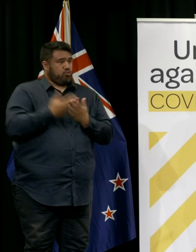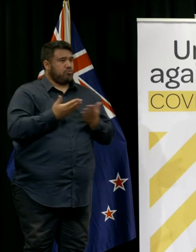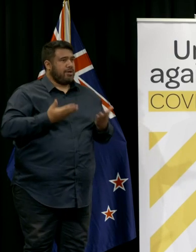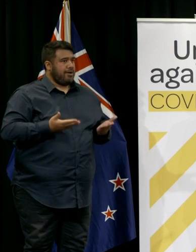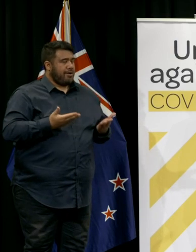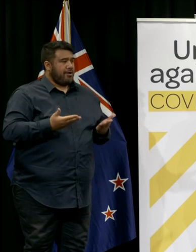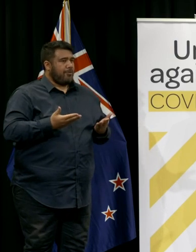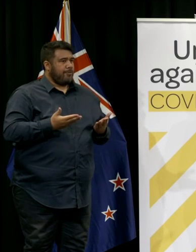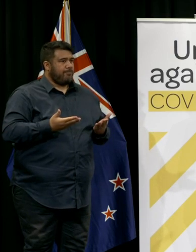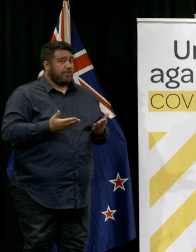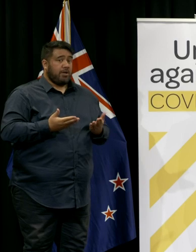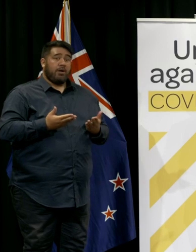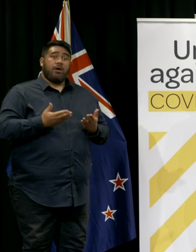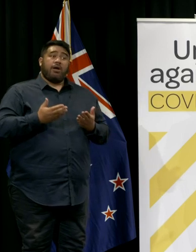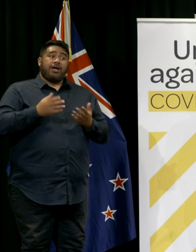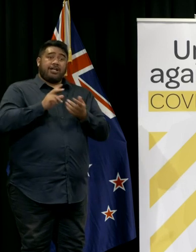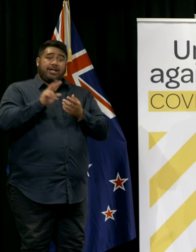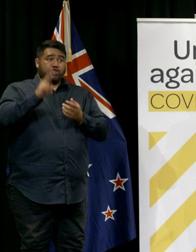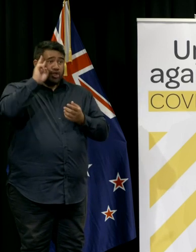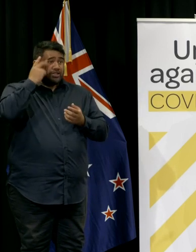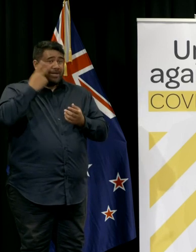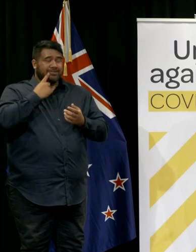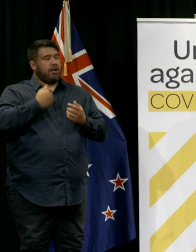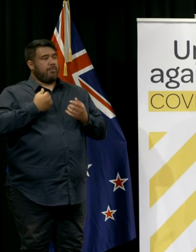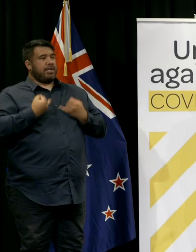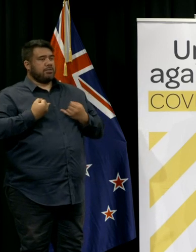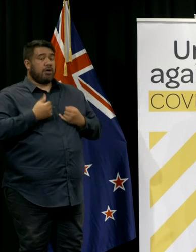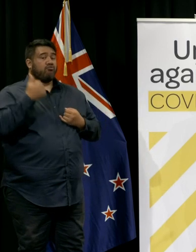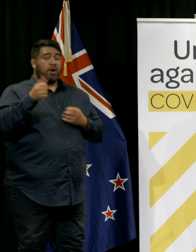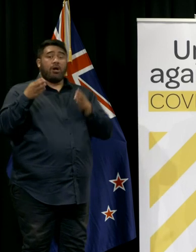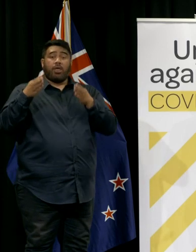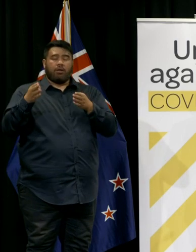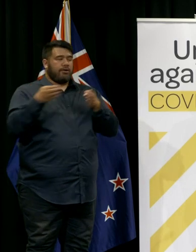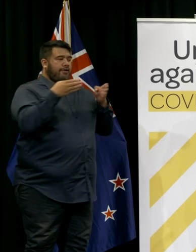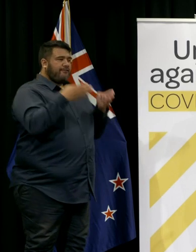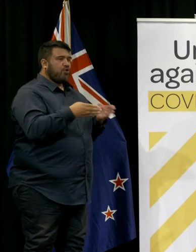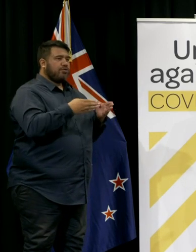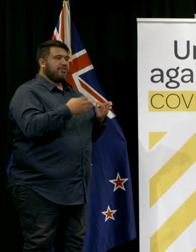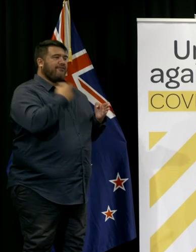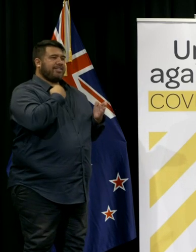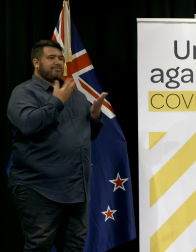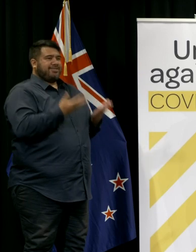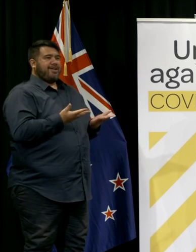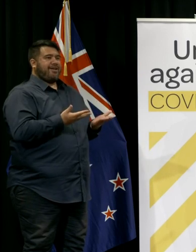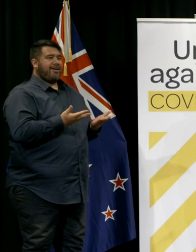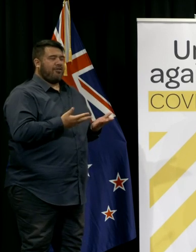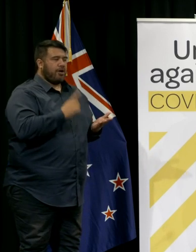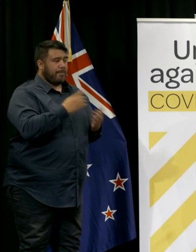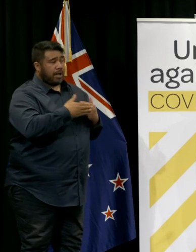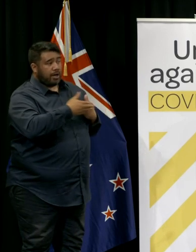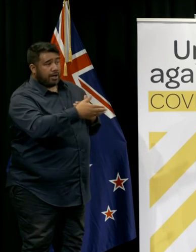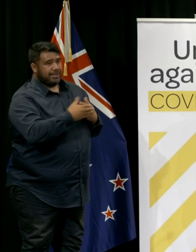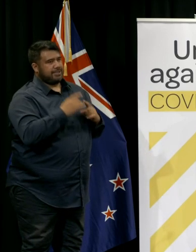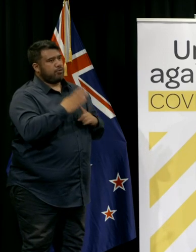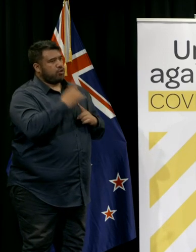that they can now focus all their attention on the victims. I think the most important thing out of this is the impact on